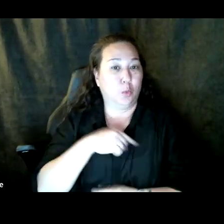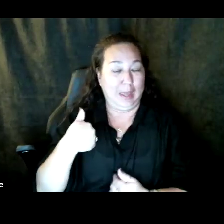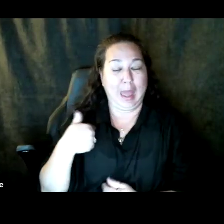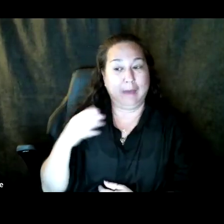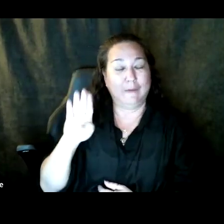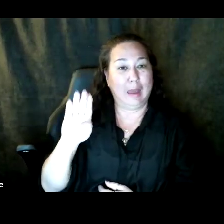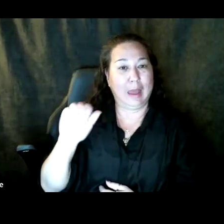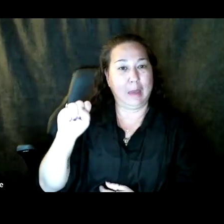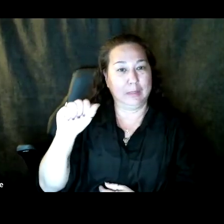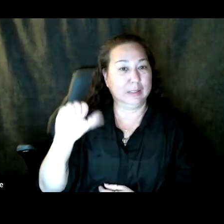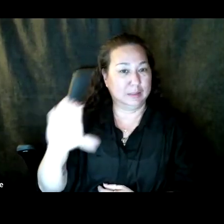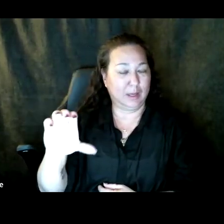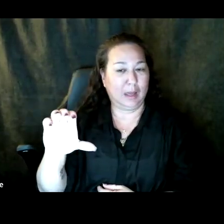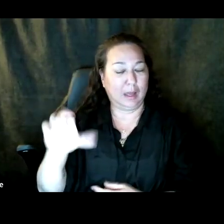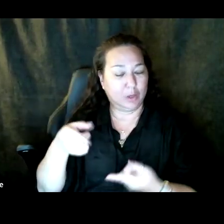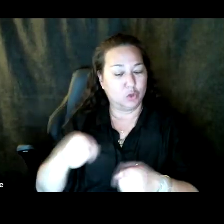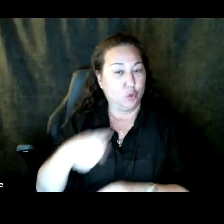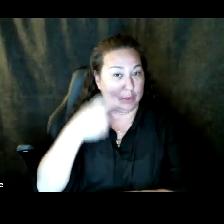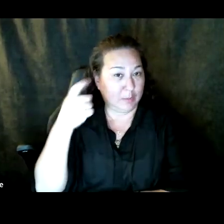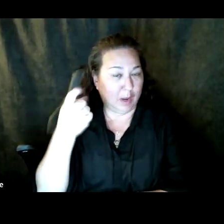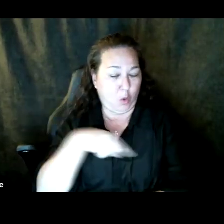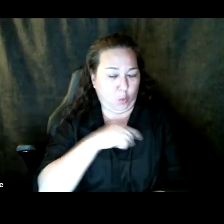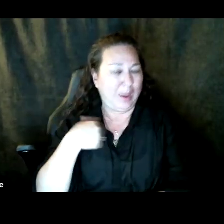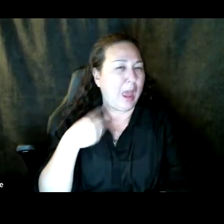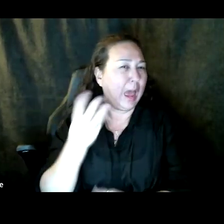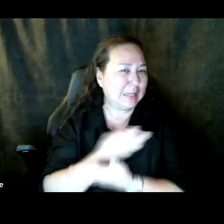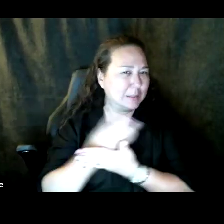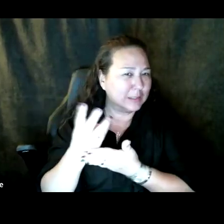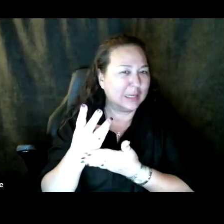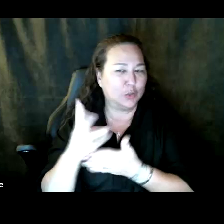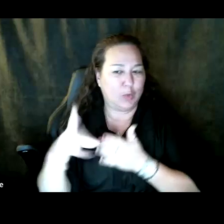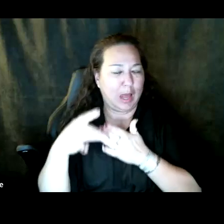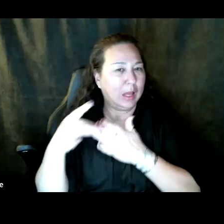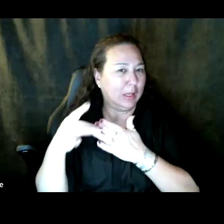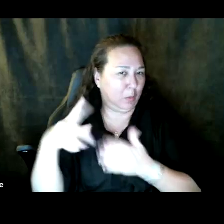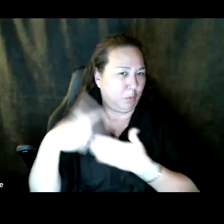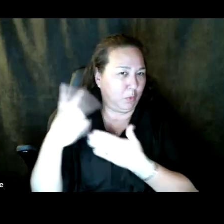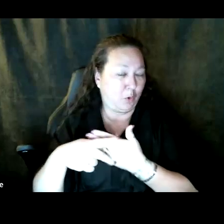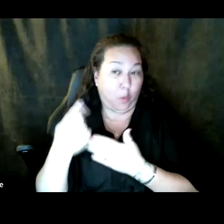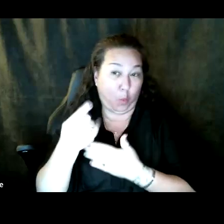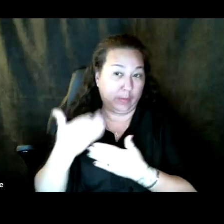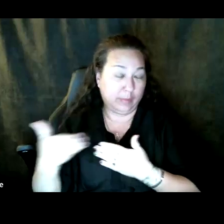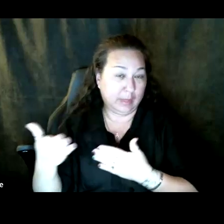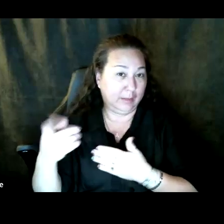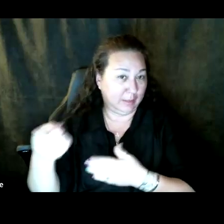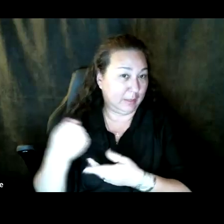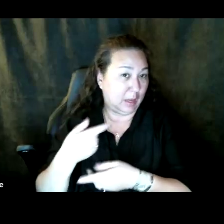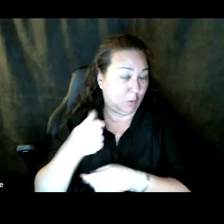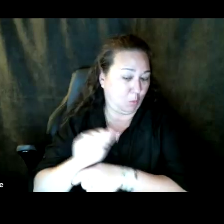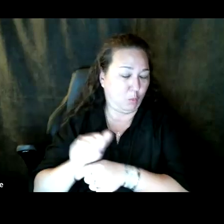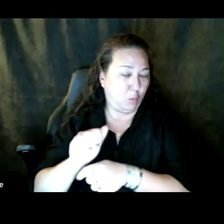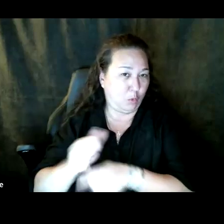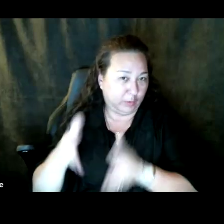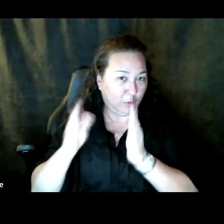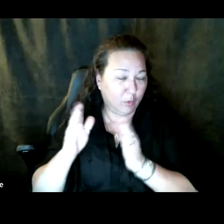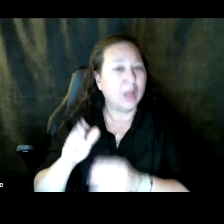So during the summer, we led a 6-week summer leadership program, and one of the projects they worked on was a youth-led mural at Nubian